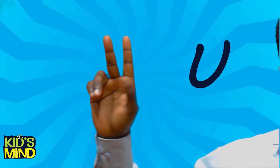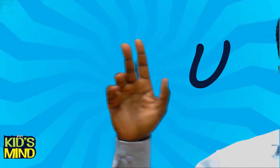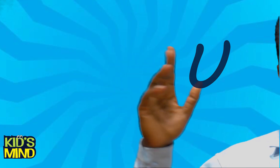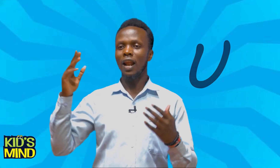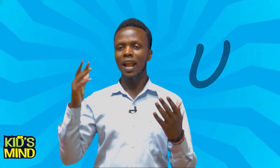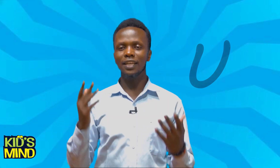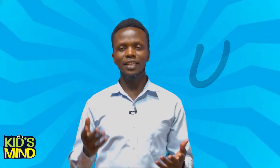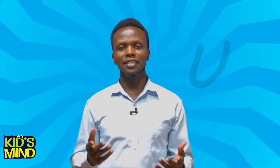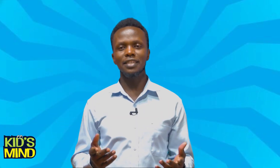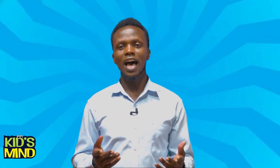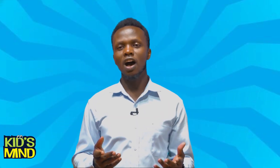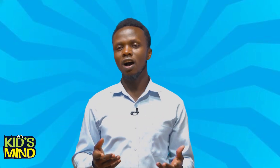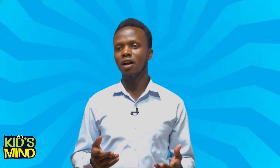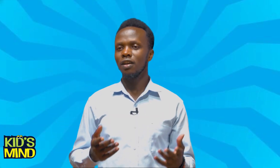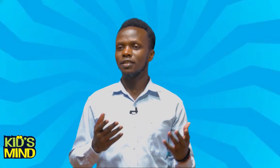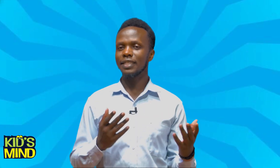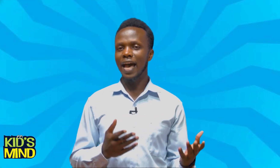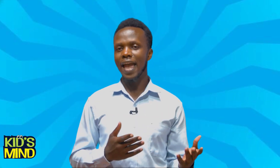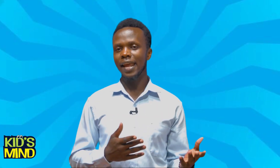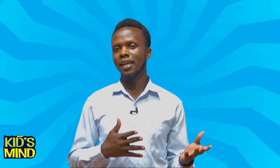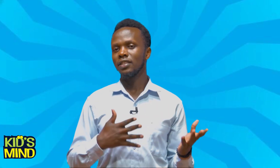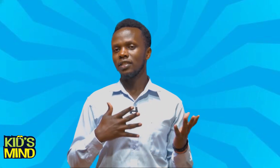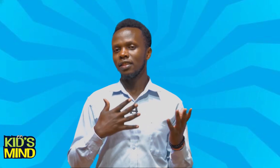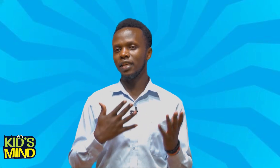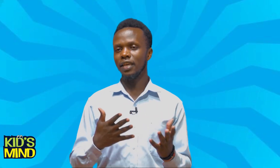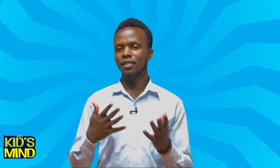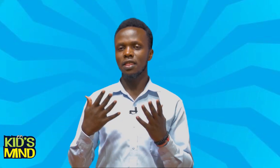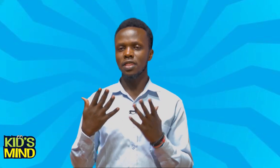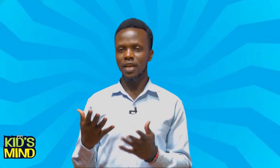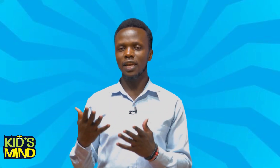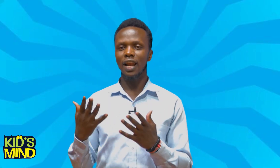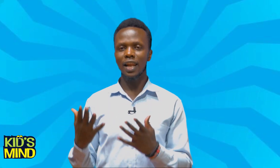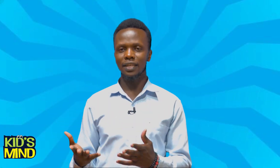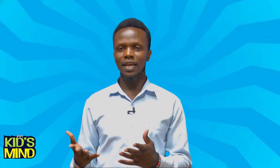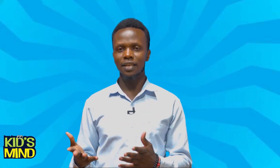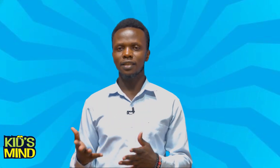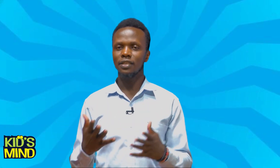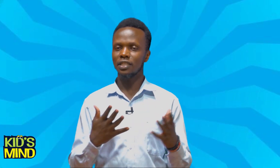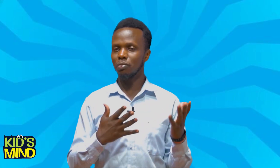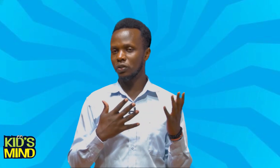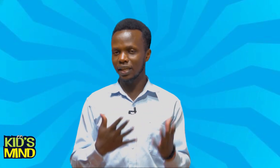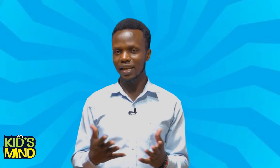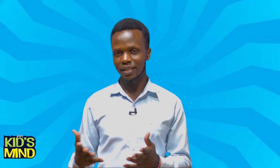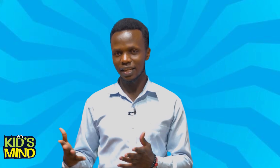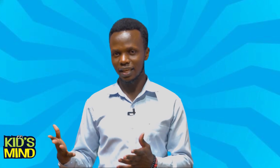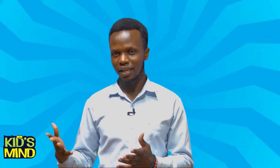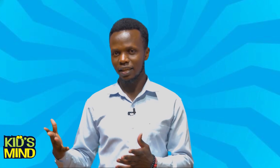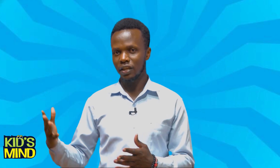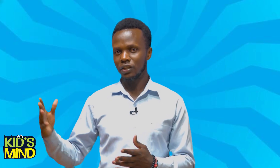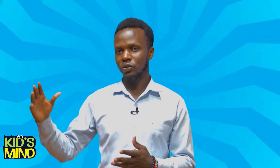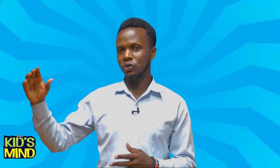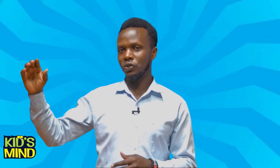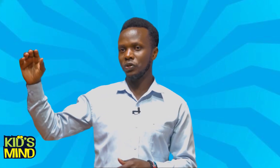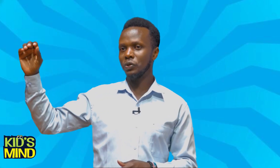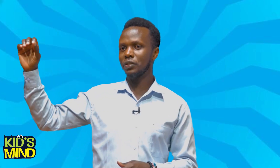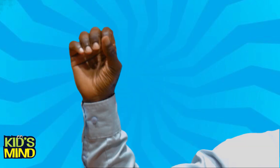So let us now sign these three letters simultaneously. So you use